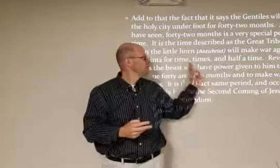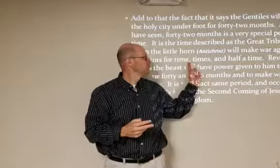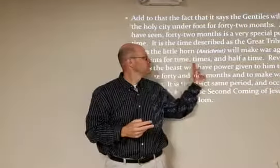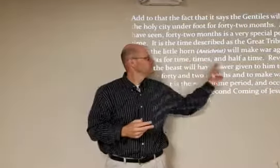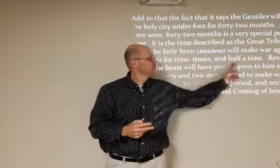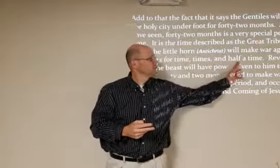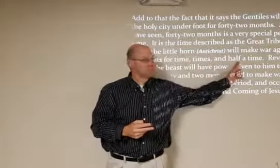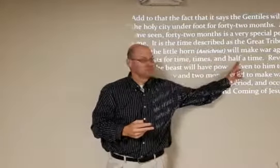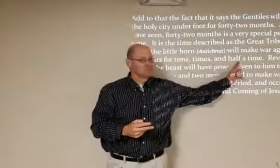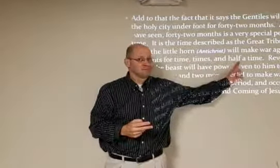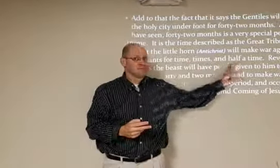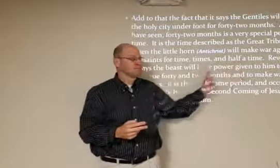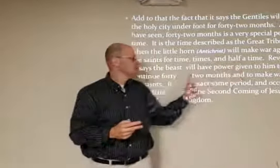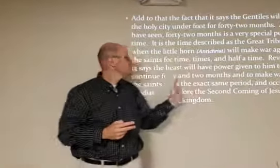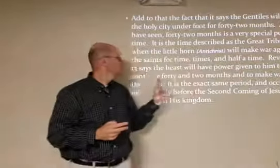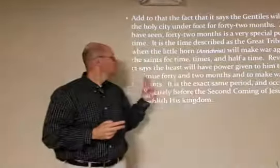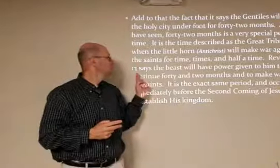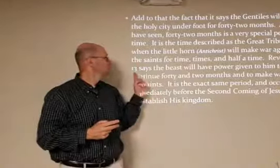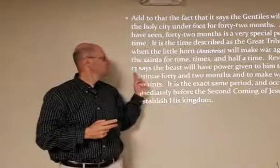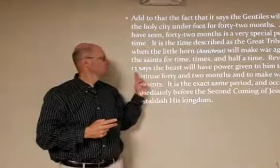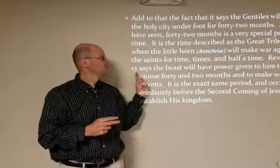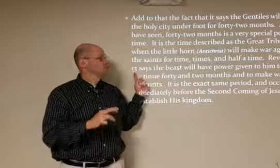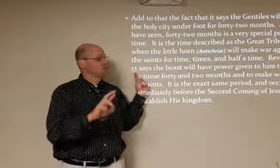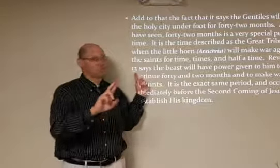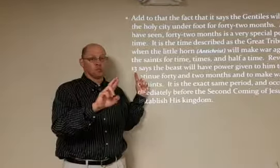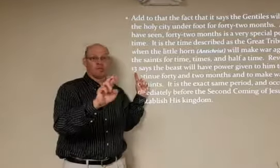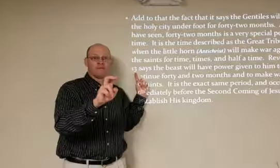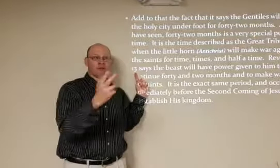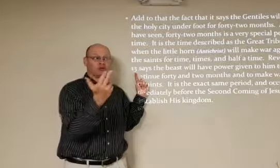or 6 months. Totaling those three equals 3.5 years.